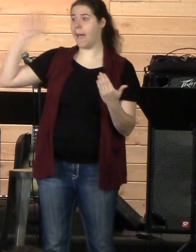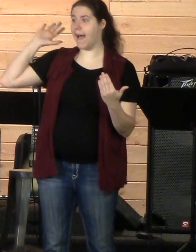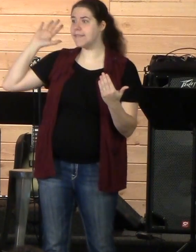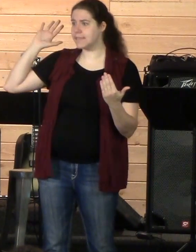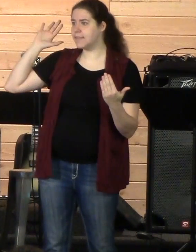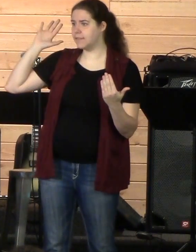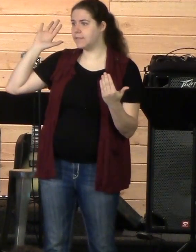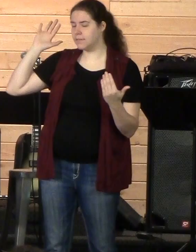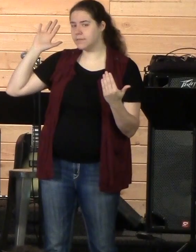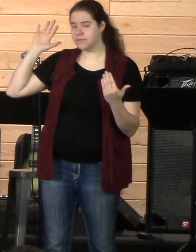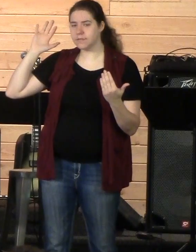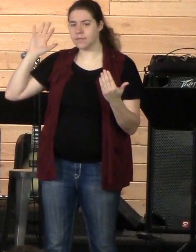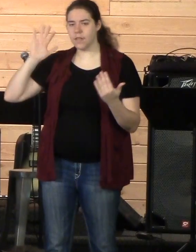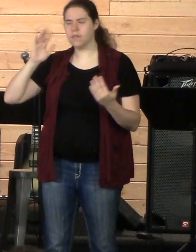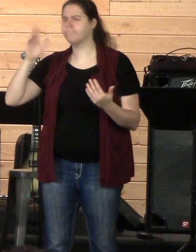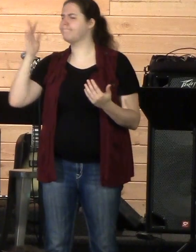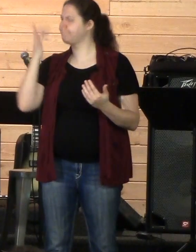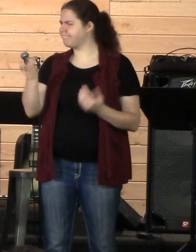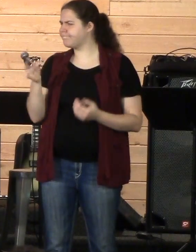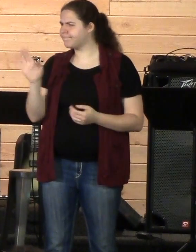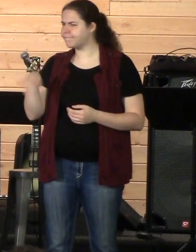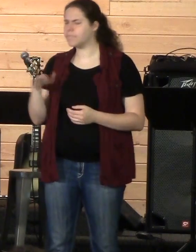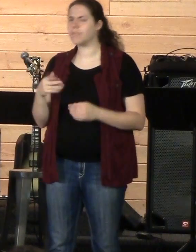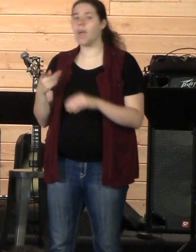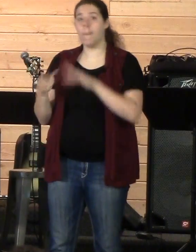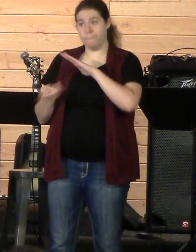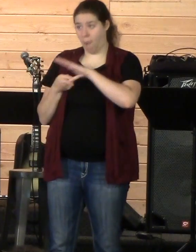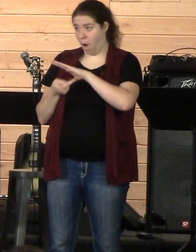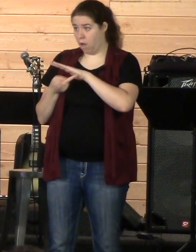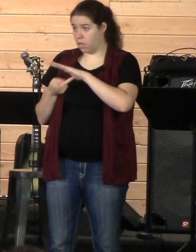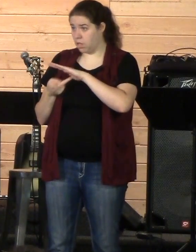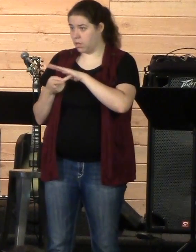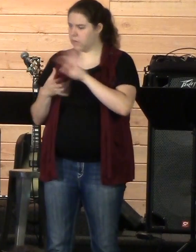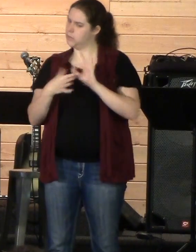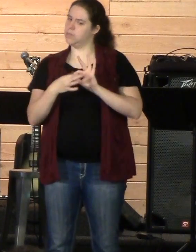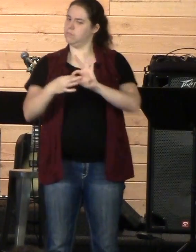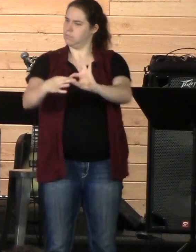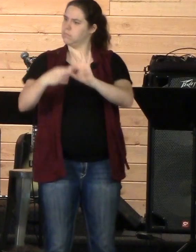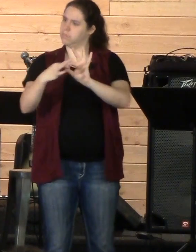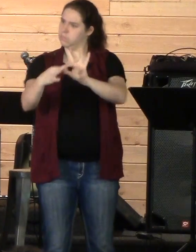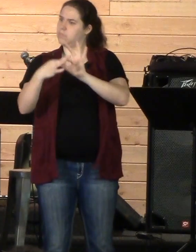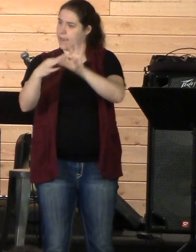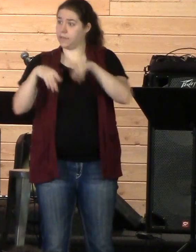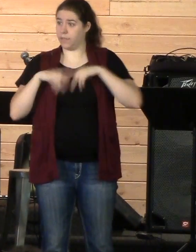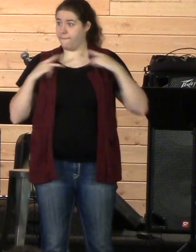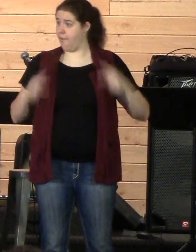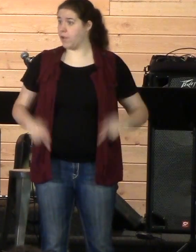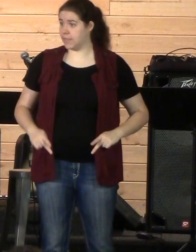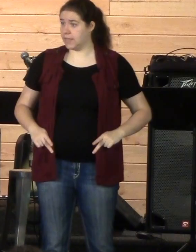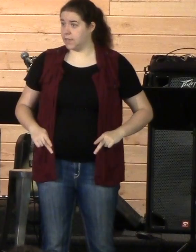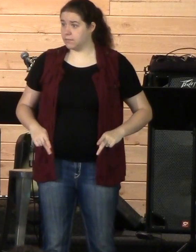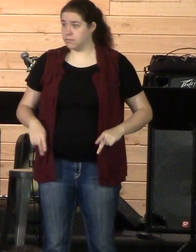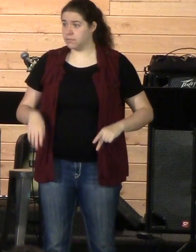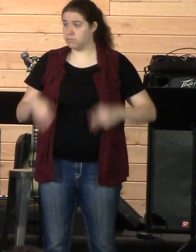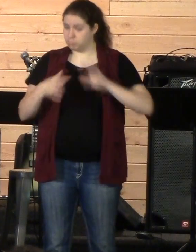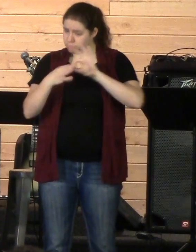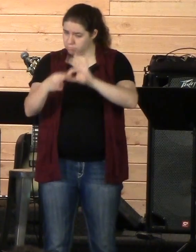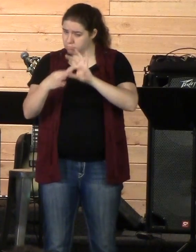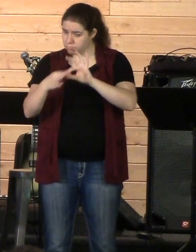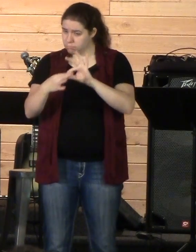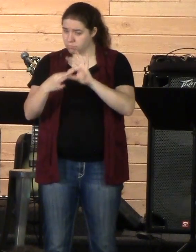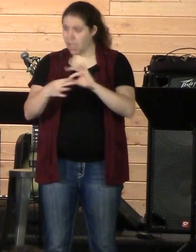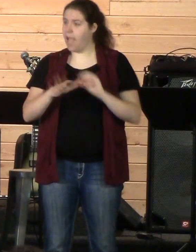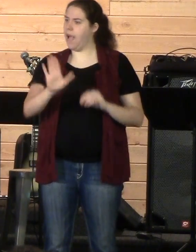Paul is connecting with these Pharisees. Their heart